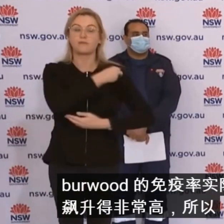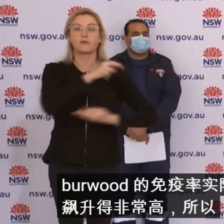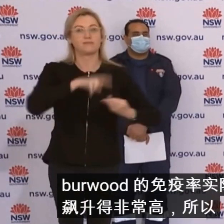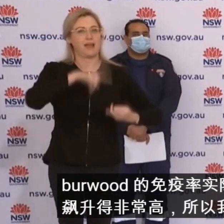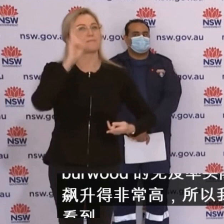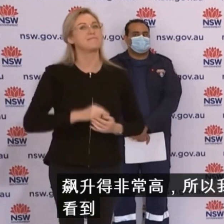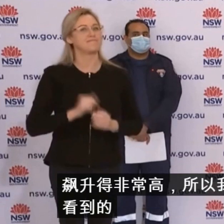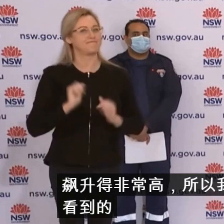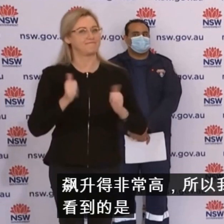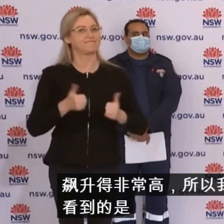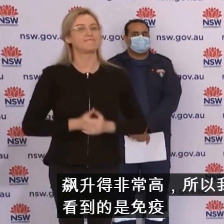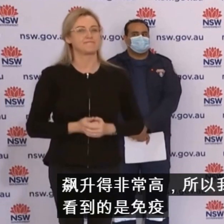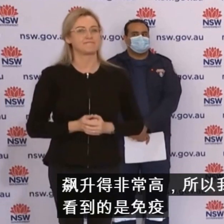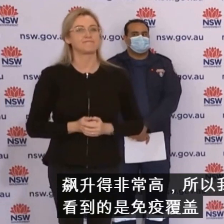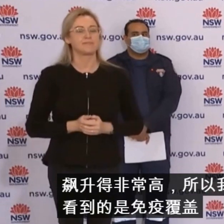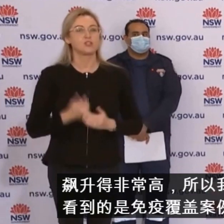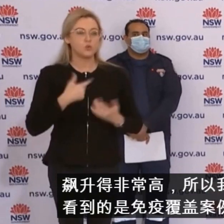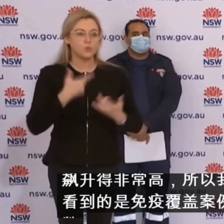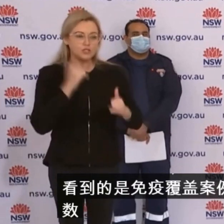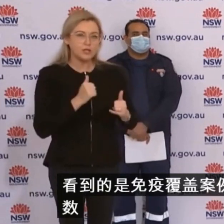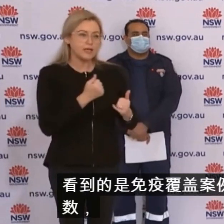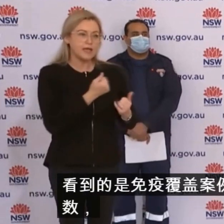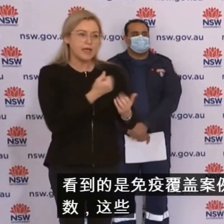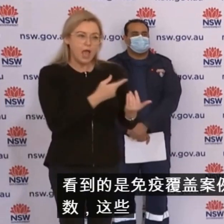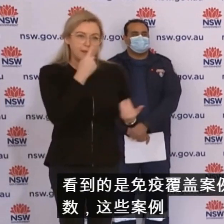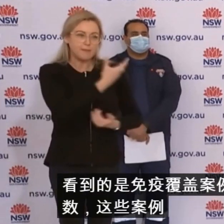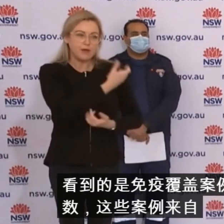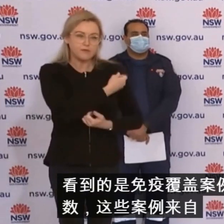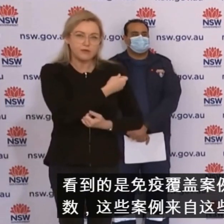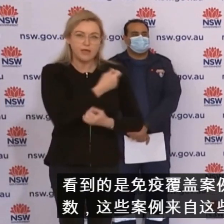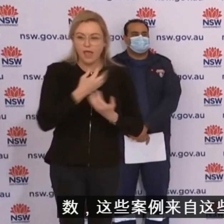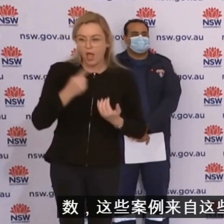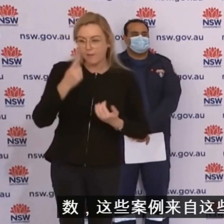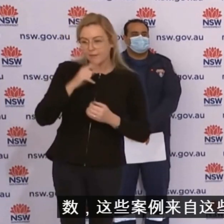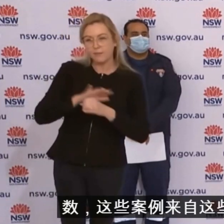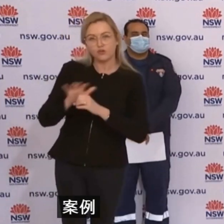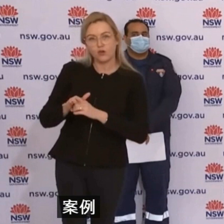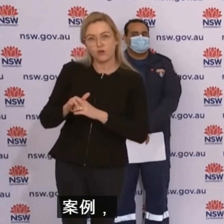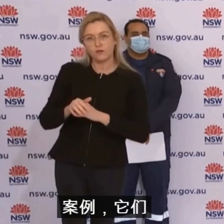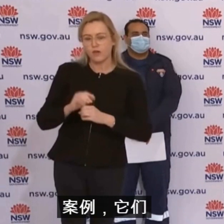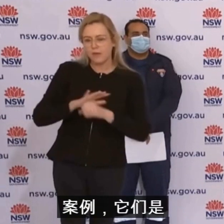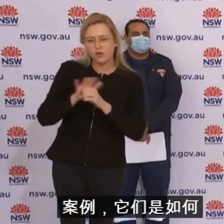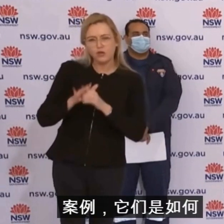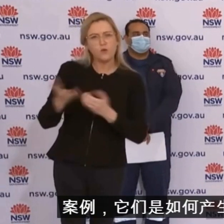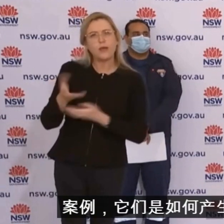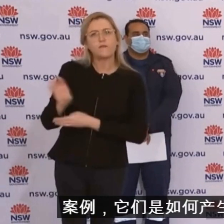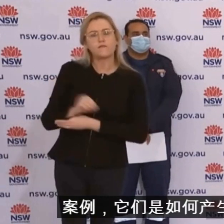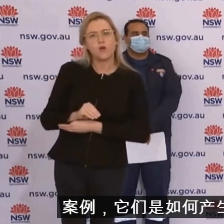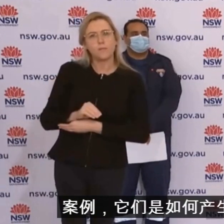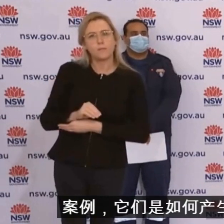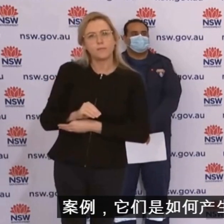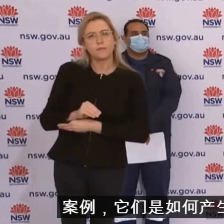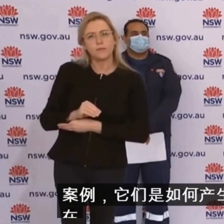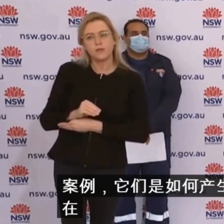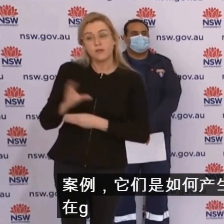well. So what we look at is immunisation coverage, case numbers, where those cases are coming from, how are they being generated, are